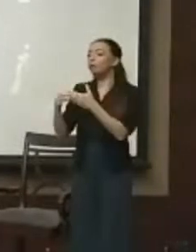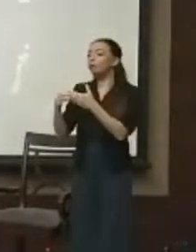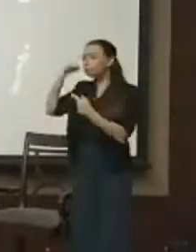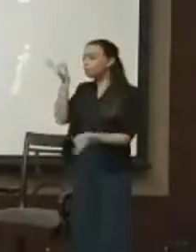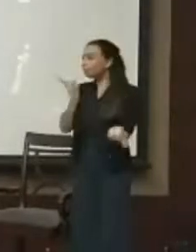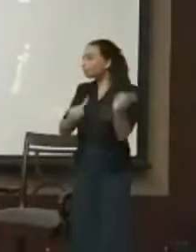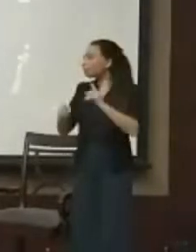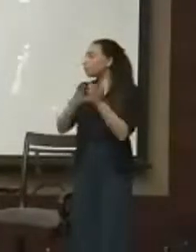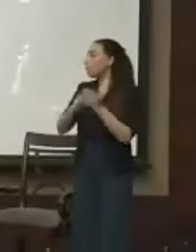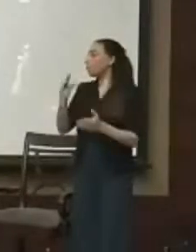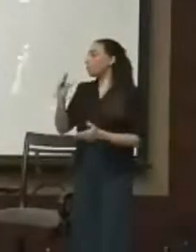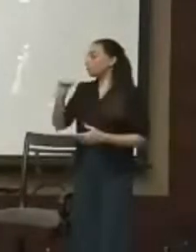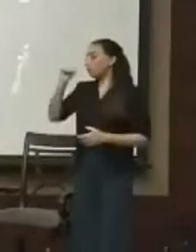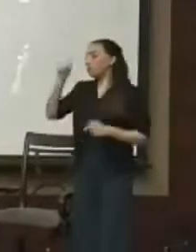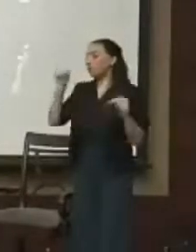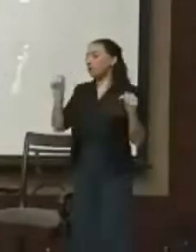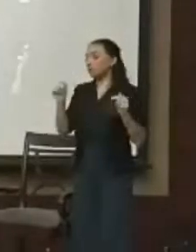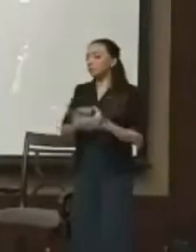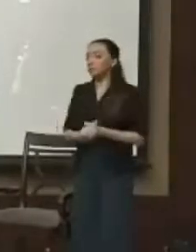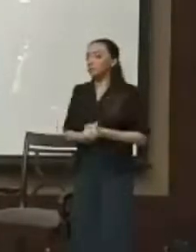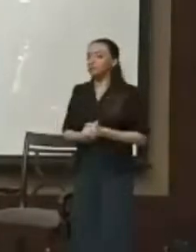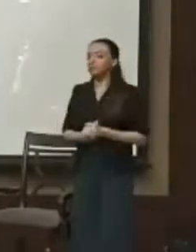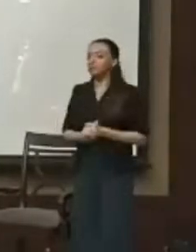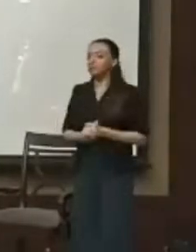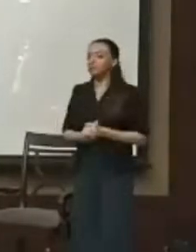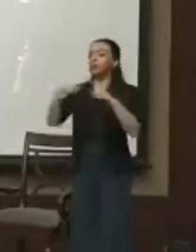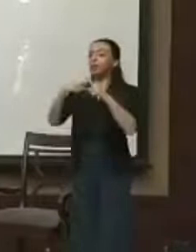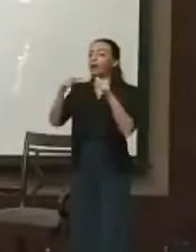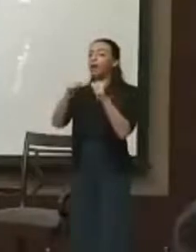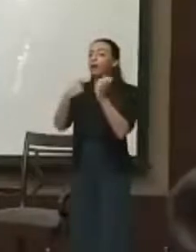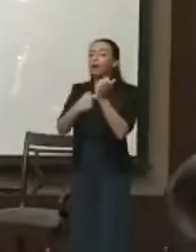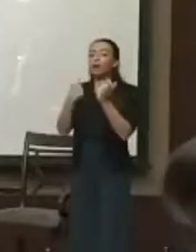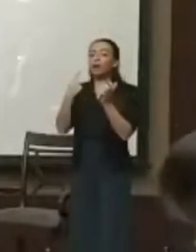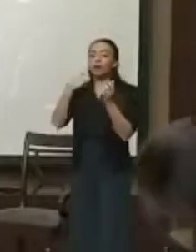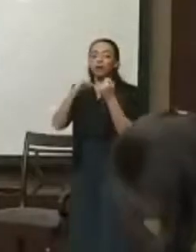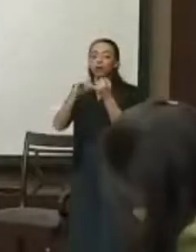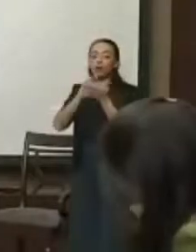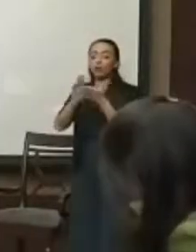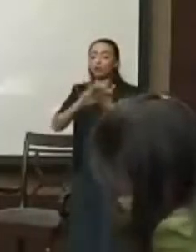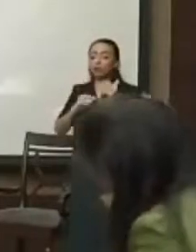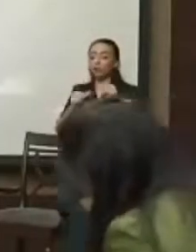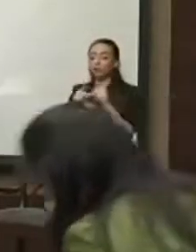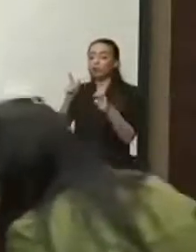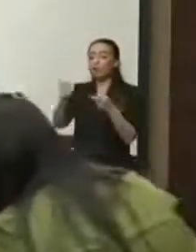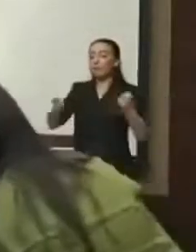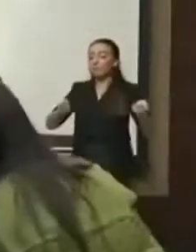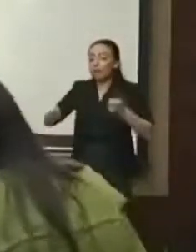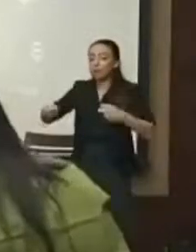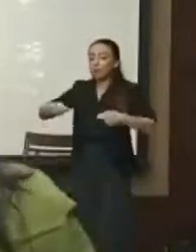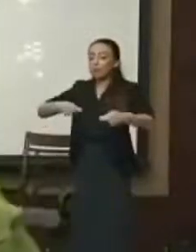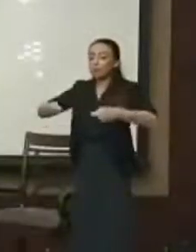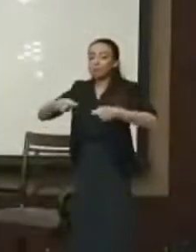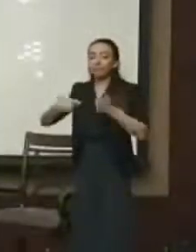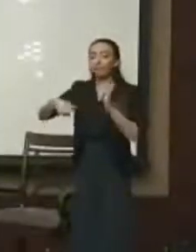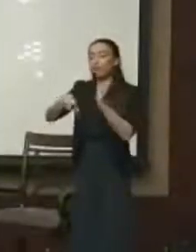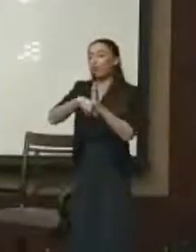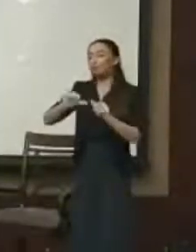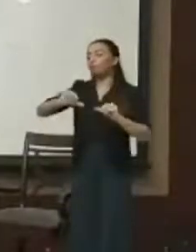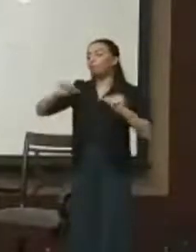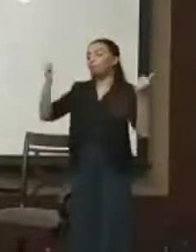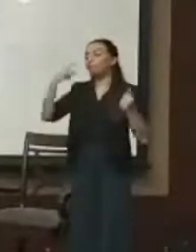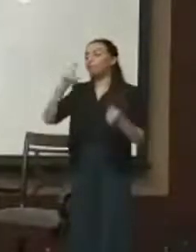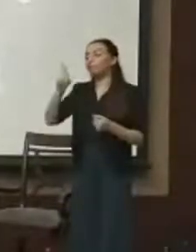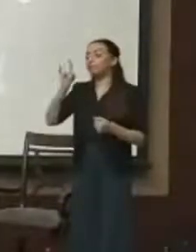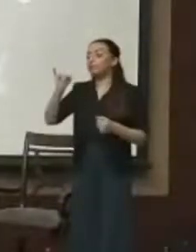Initiatives, Microsoft India. Karishma Chabra is a management and business law graduate with over 16 years of